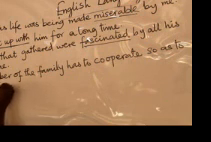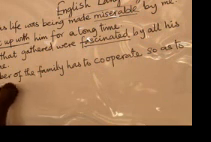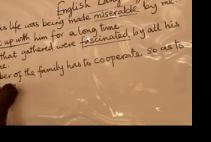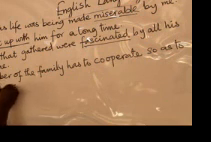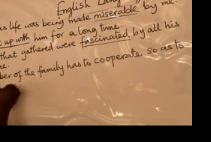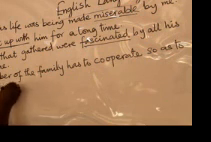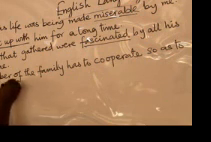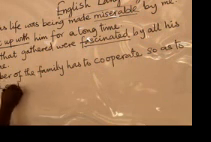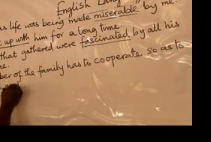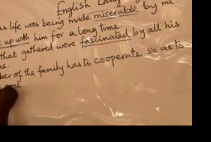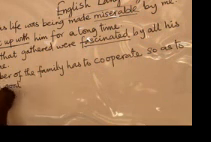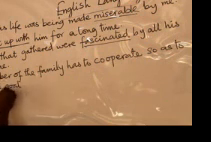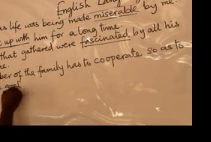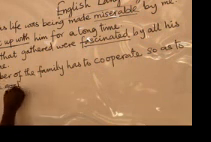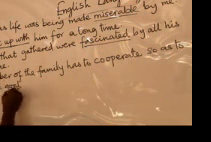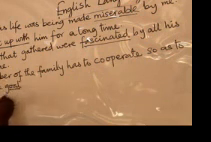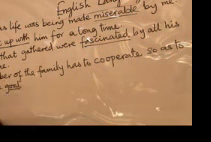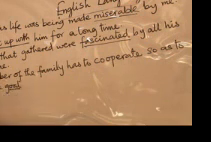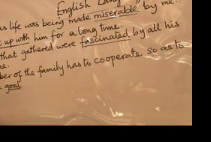the goal